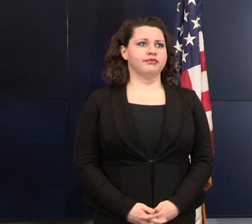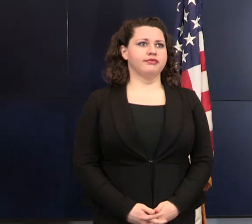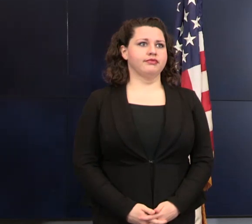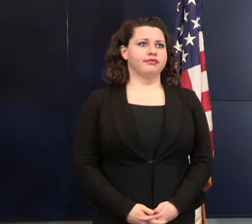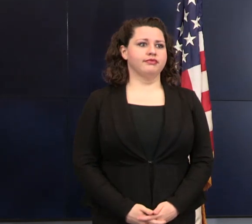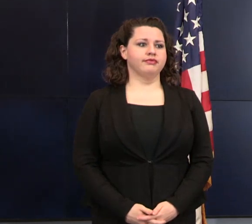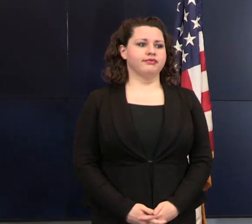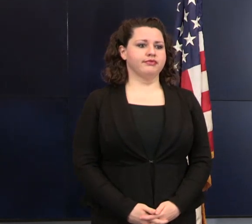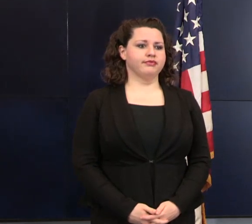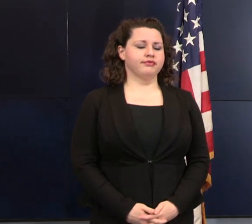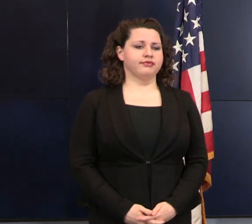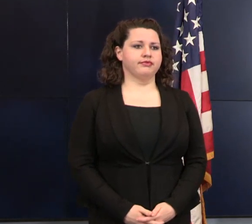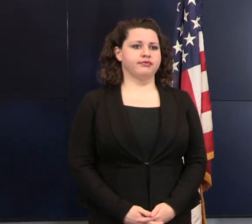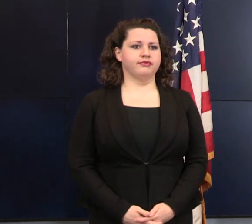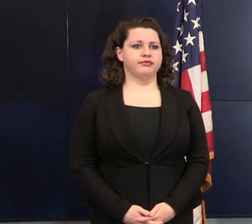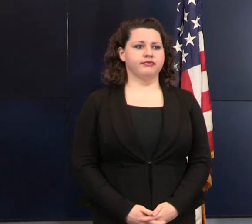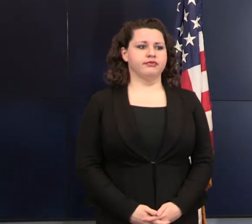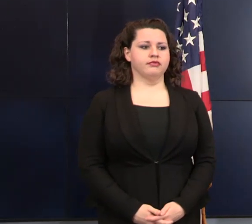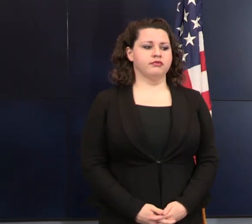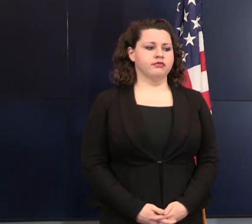Stand by.